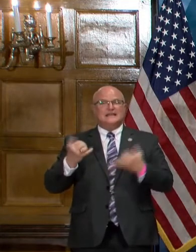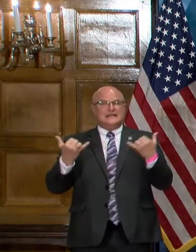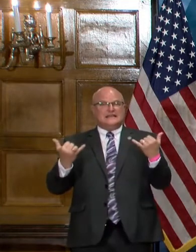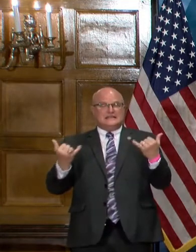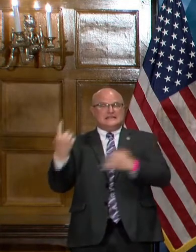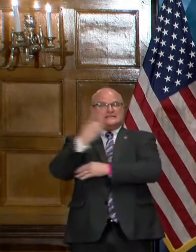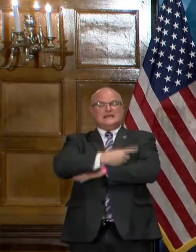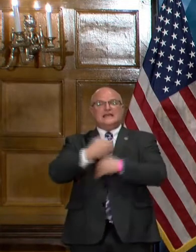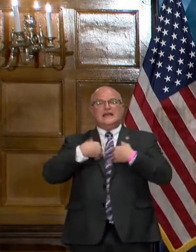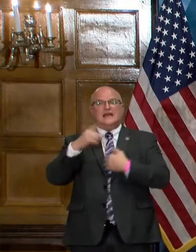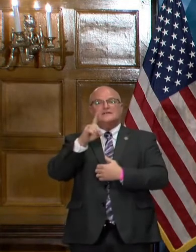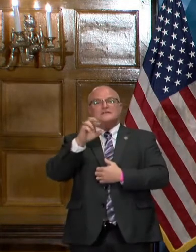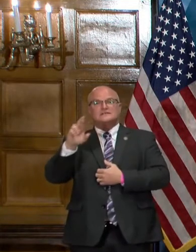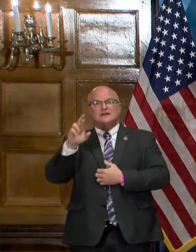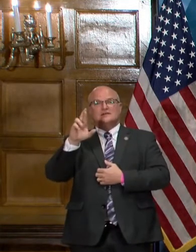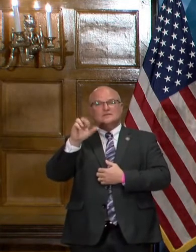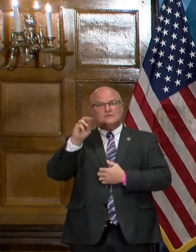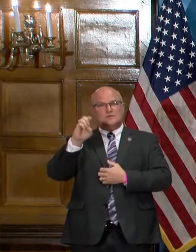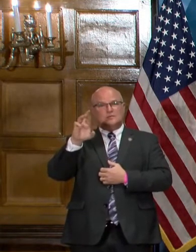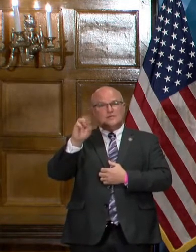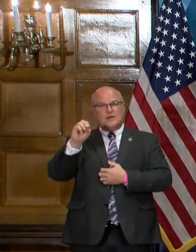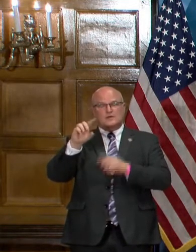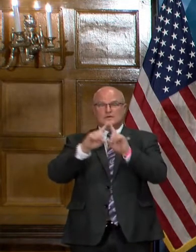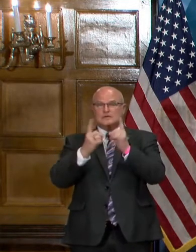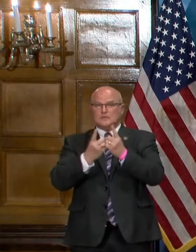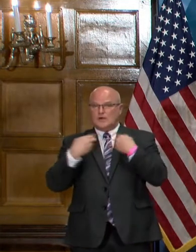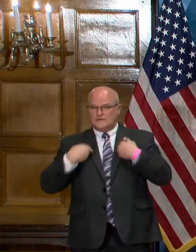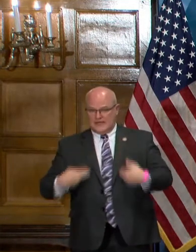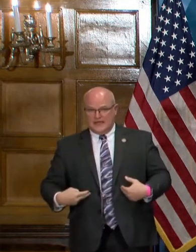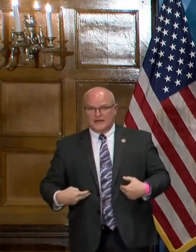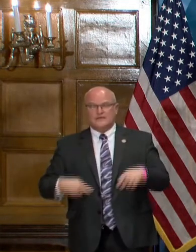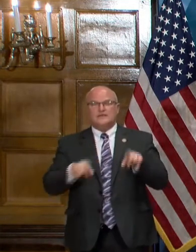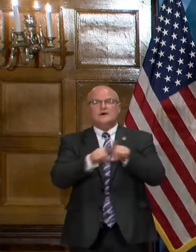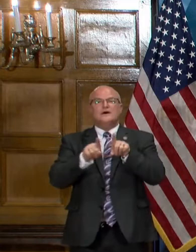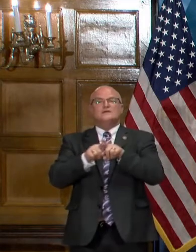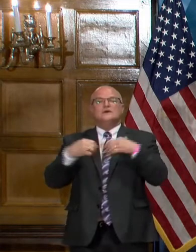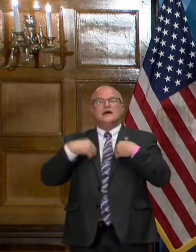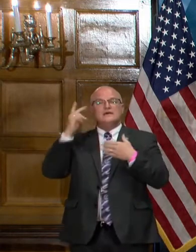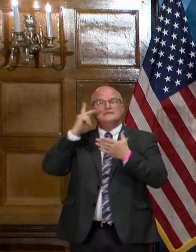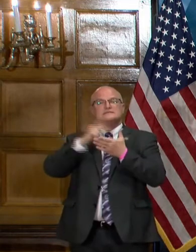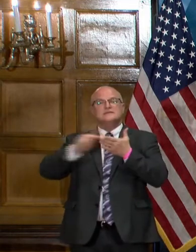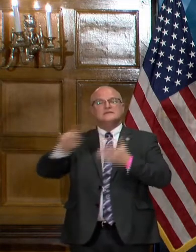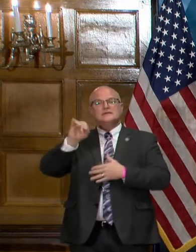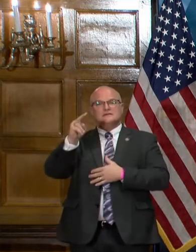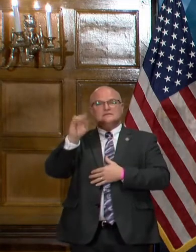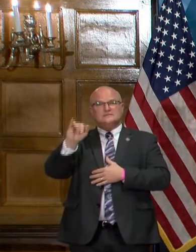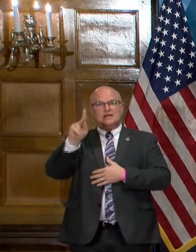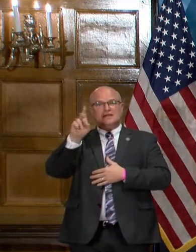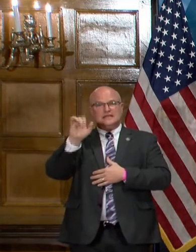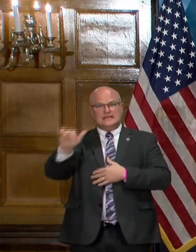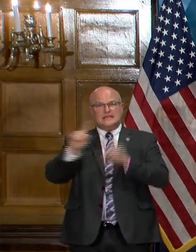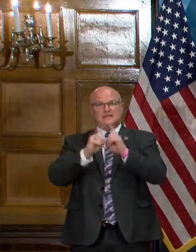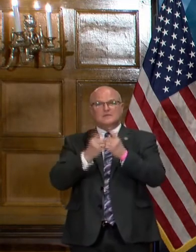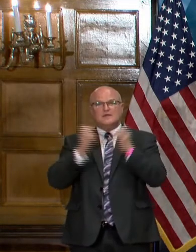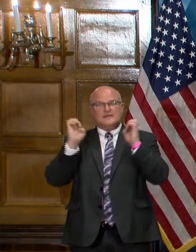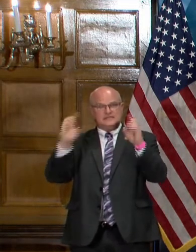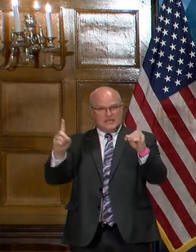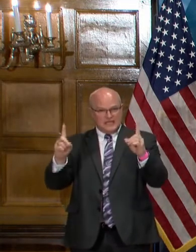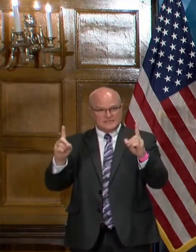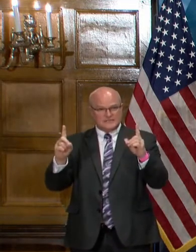joined by Dr. Romero of the Department of Health. Also have Secretary Johnny Key of the Department of